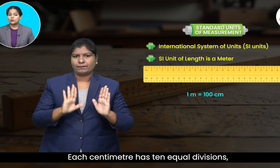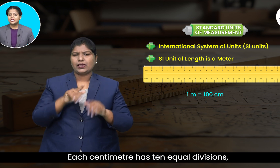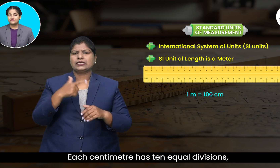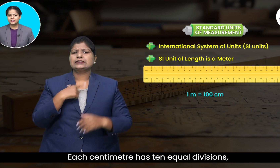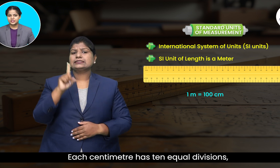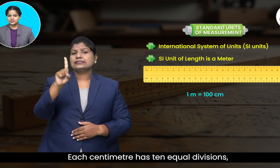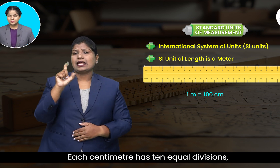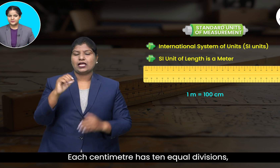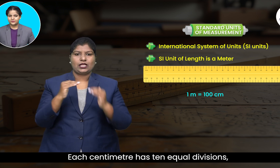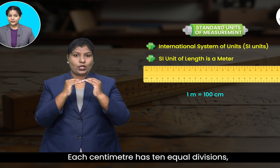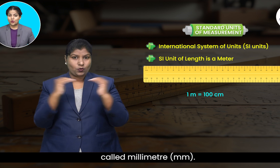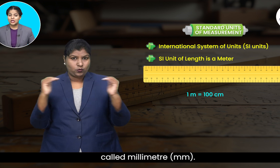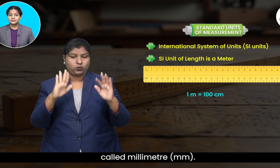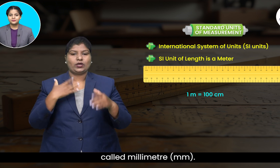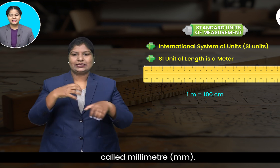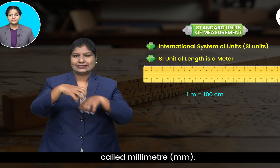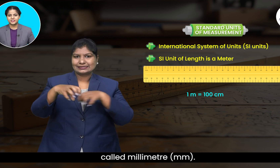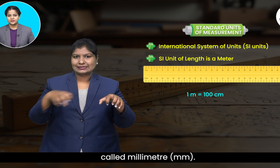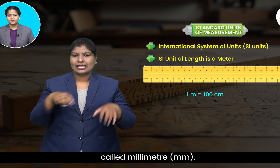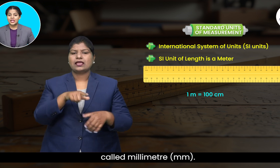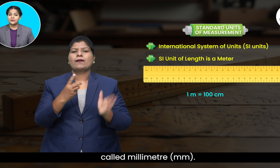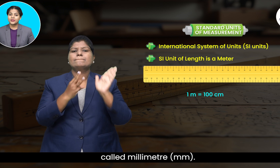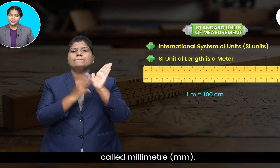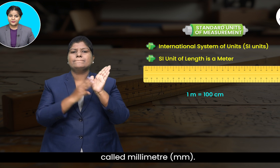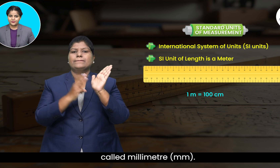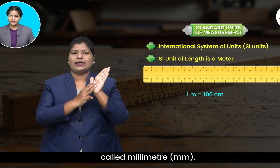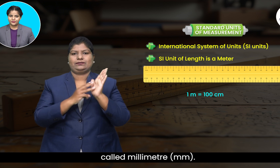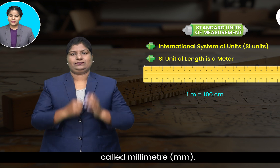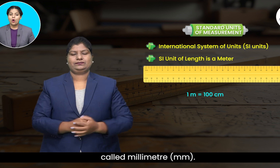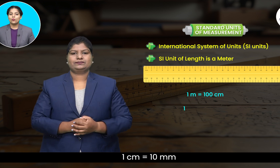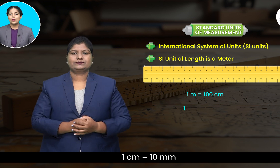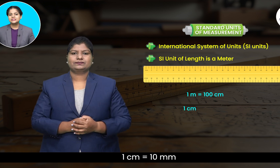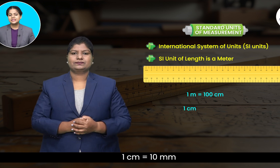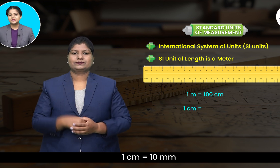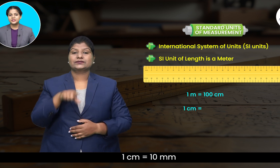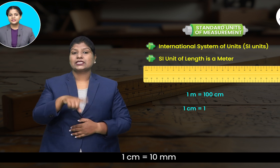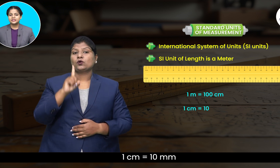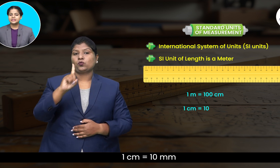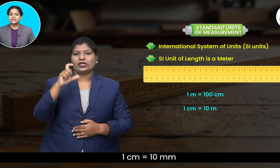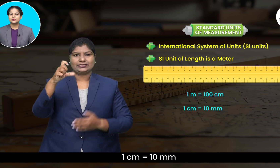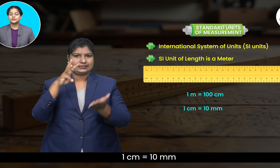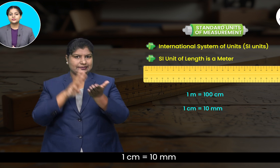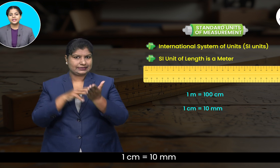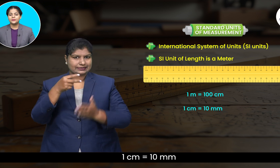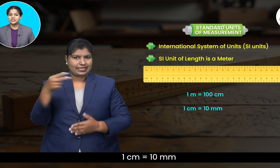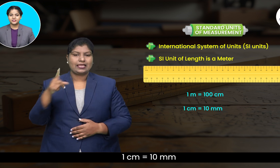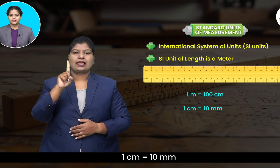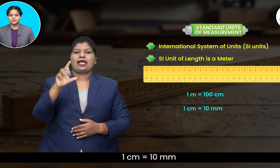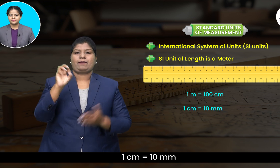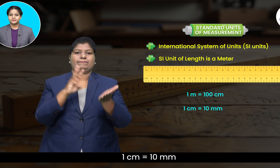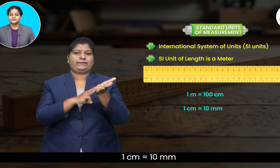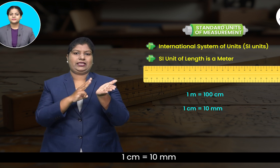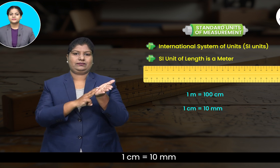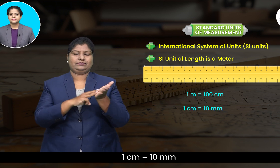10 equal divisions called millimeter, mm. 1 centimeter is equal to 10